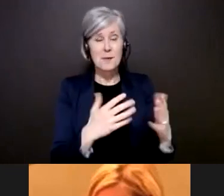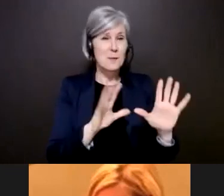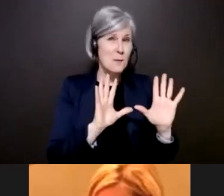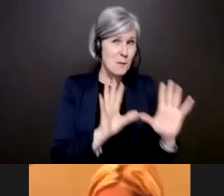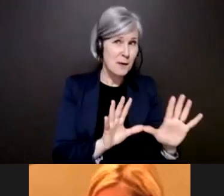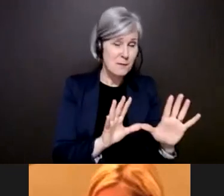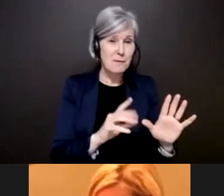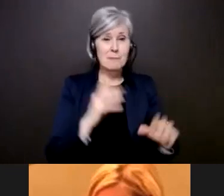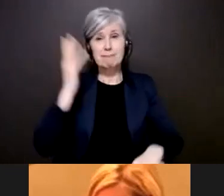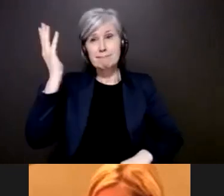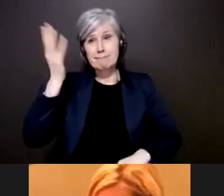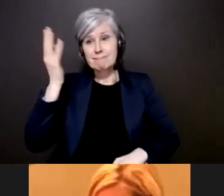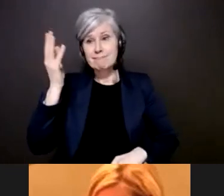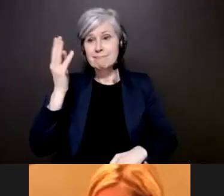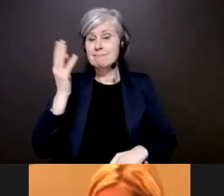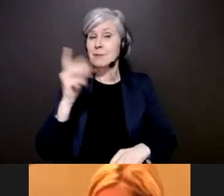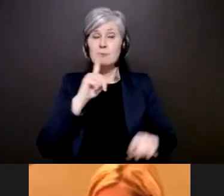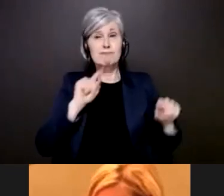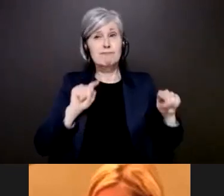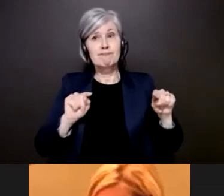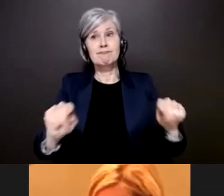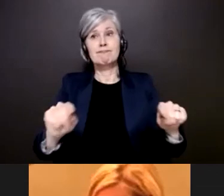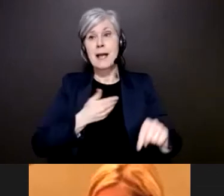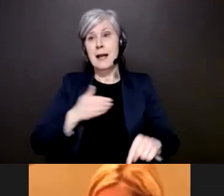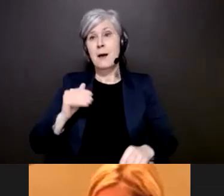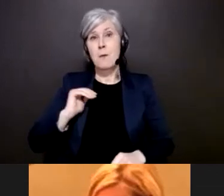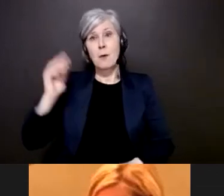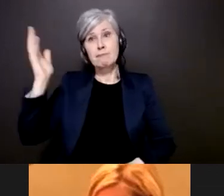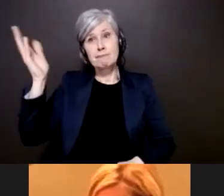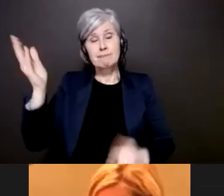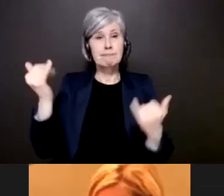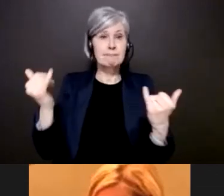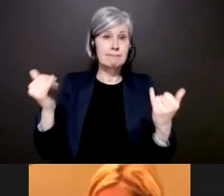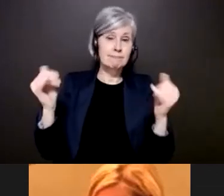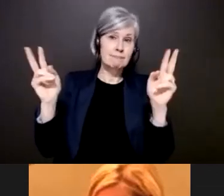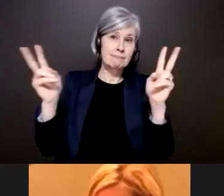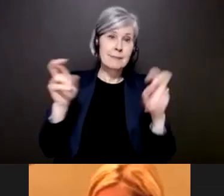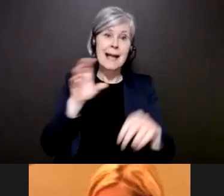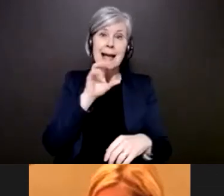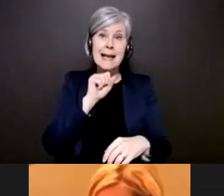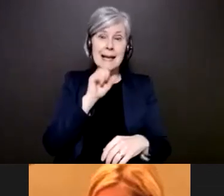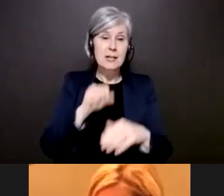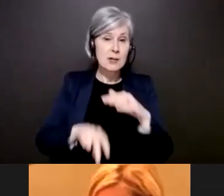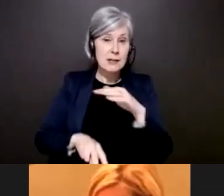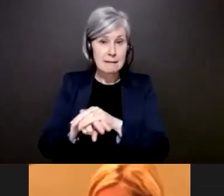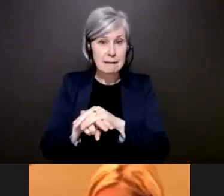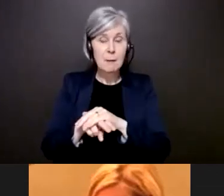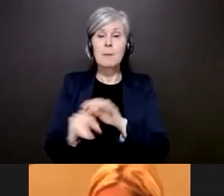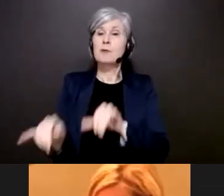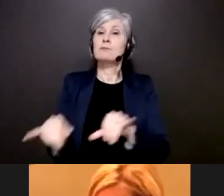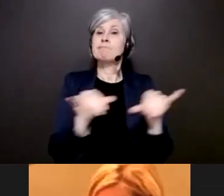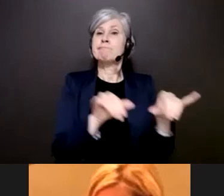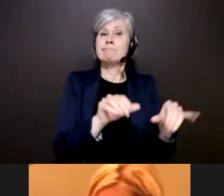aligns with everything that we've been talking about this morning about, you know, ageism. Kicked off our keynote presentation with Ashton this morning